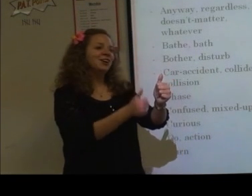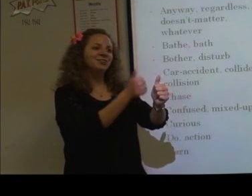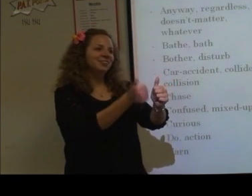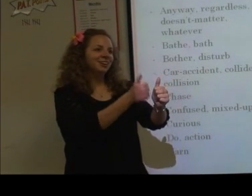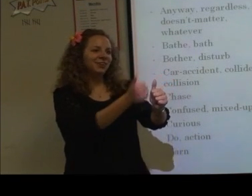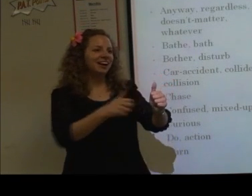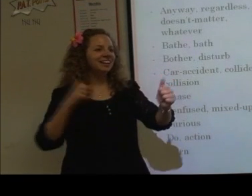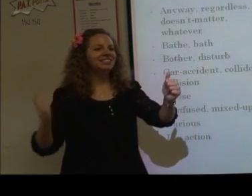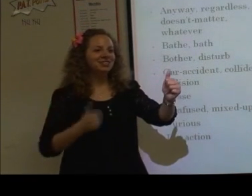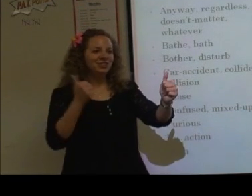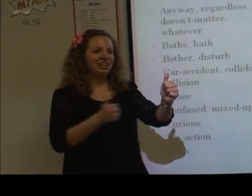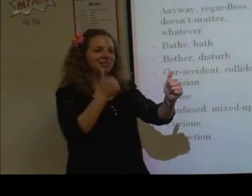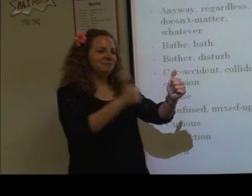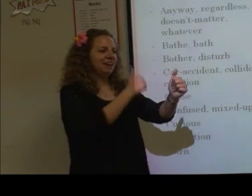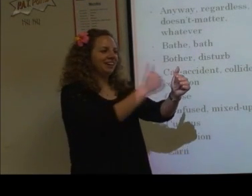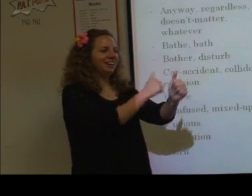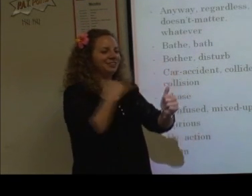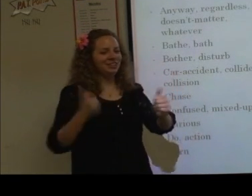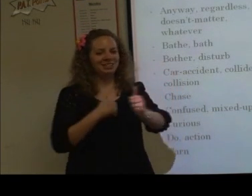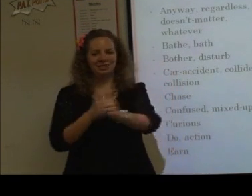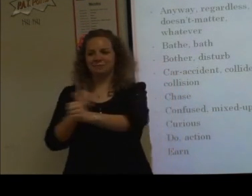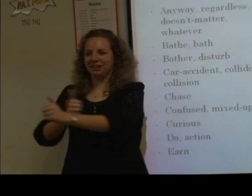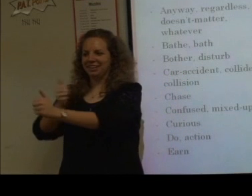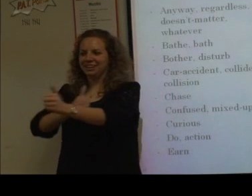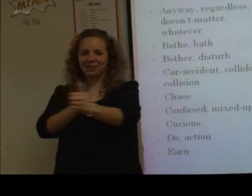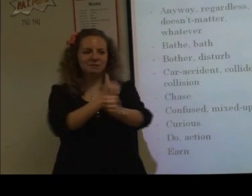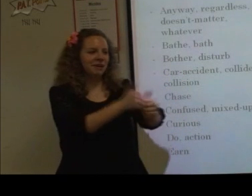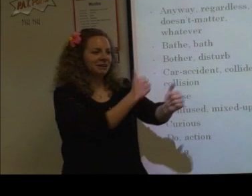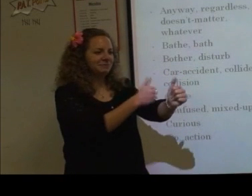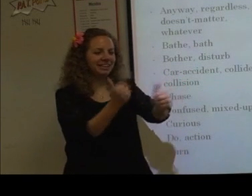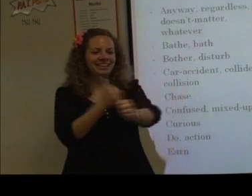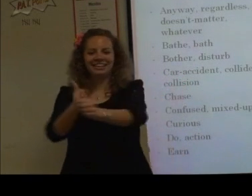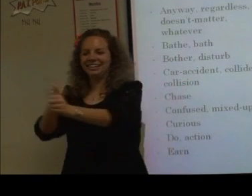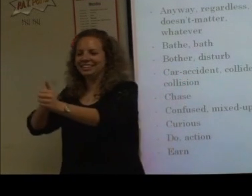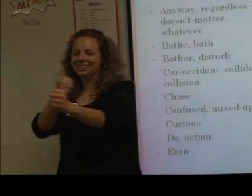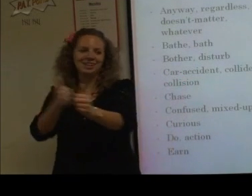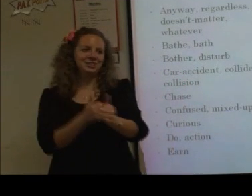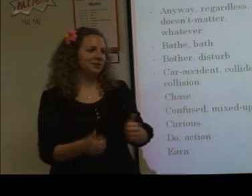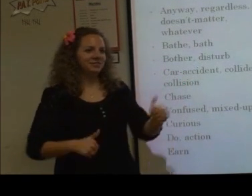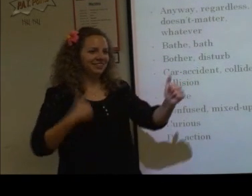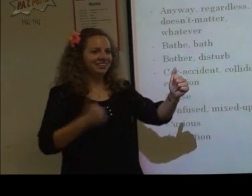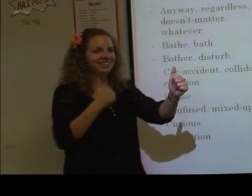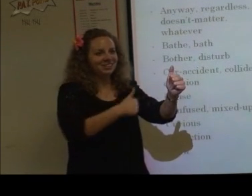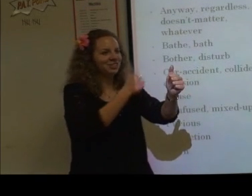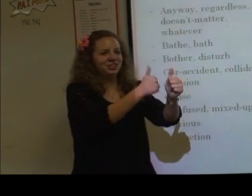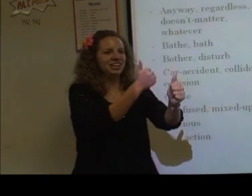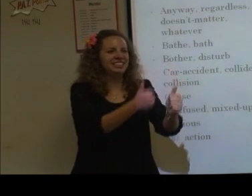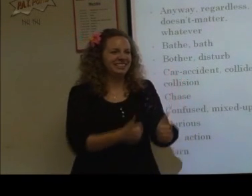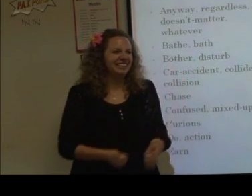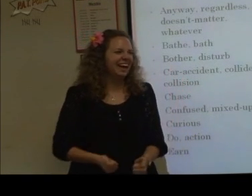No, not quite. Money? Chase bank. You're chasing your money. Come back, please. No, just chase.